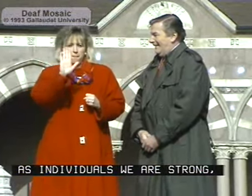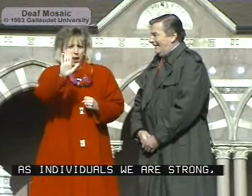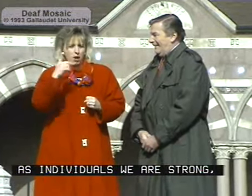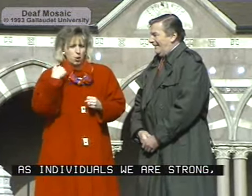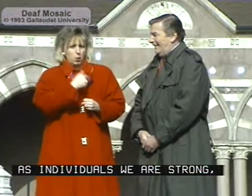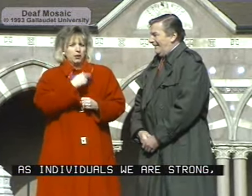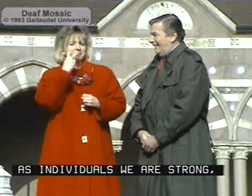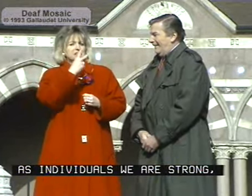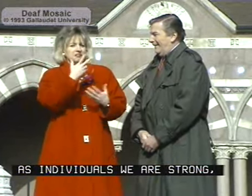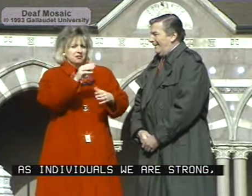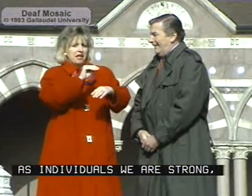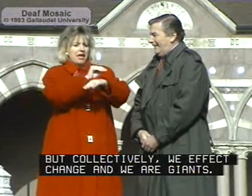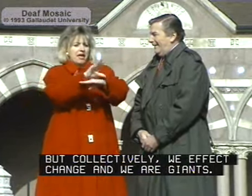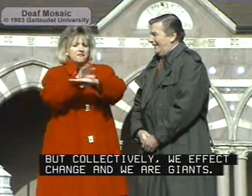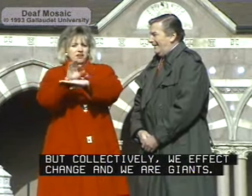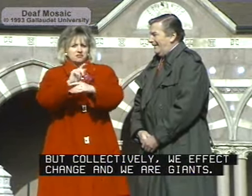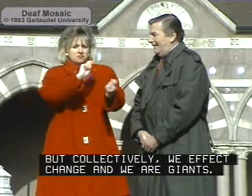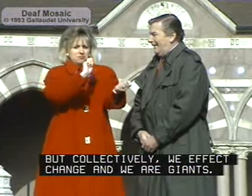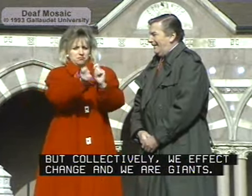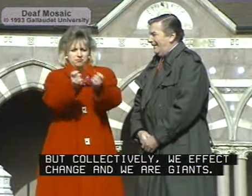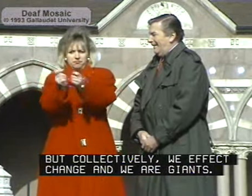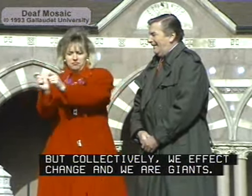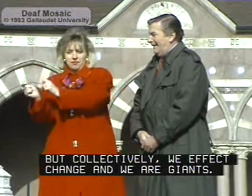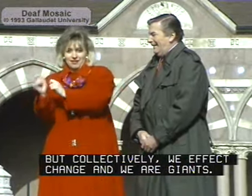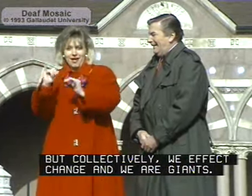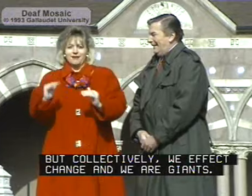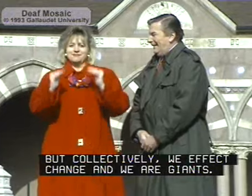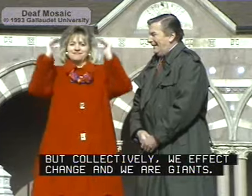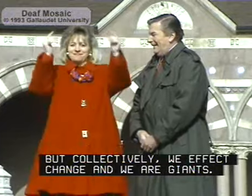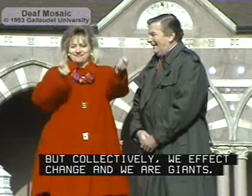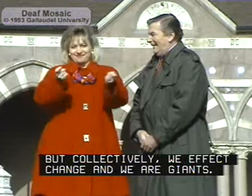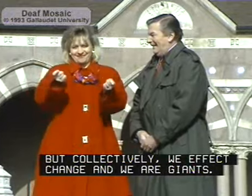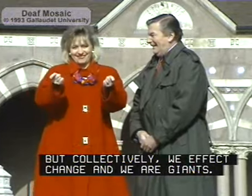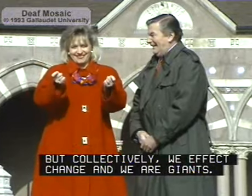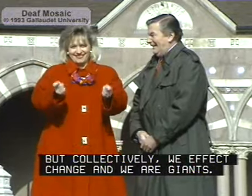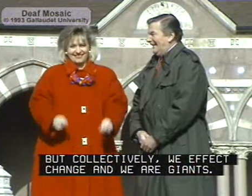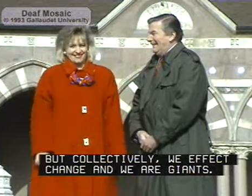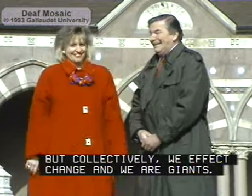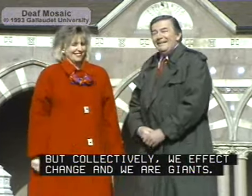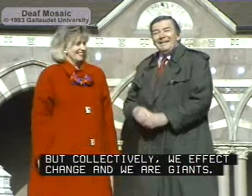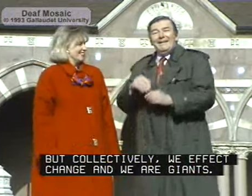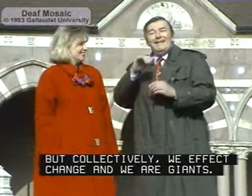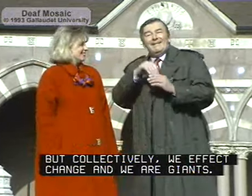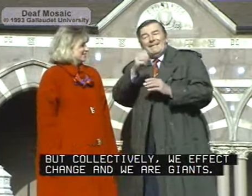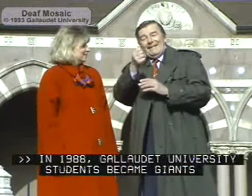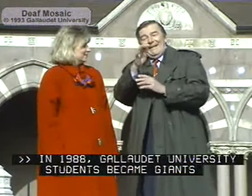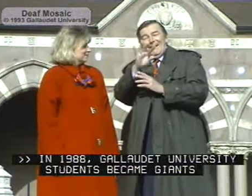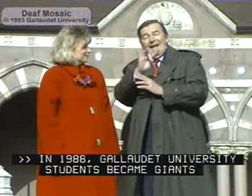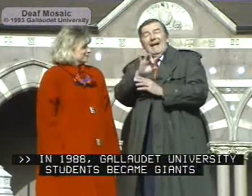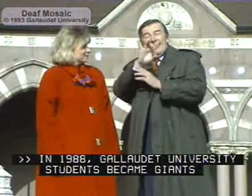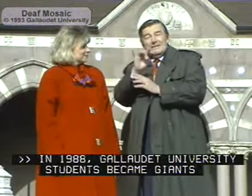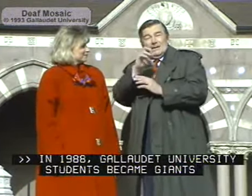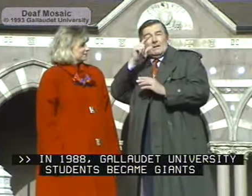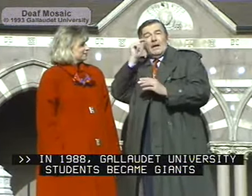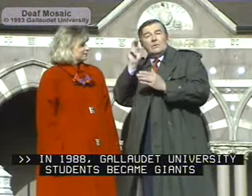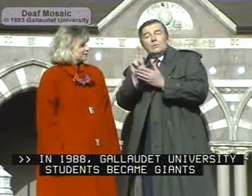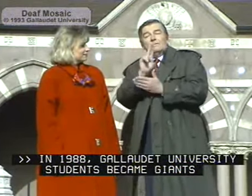are strong, but collectively we effect change, and we are giants. In 1988, Gallaudet